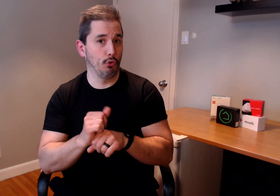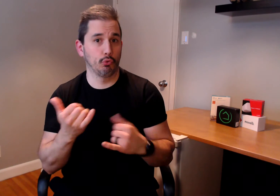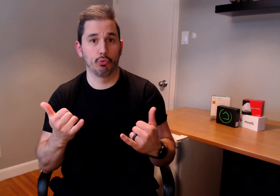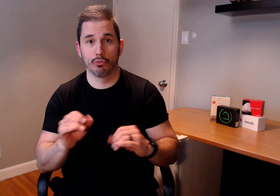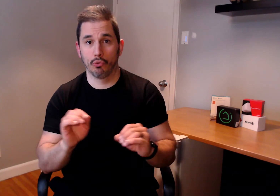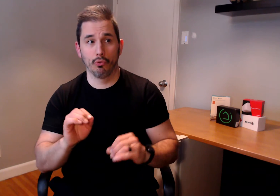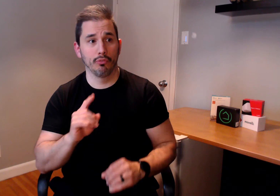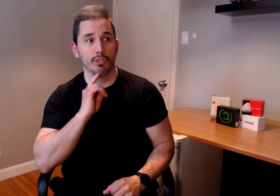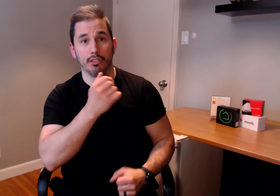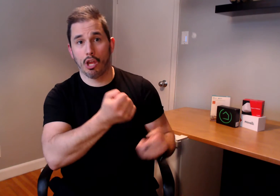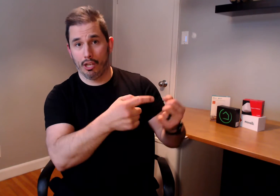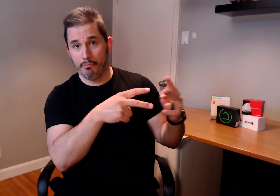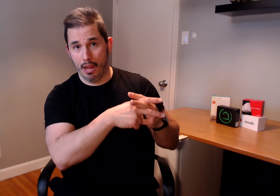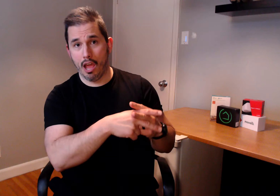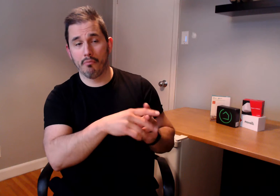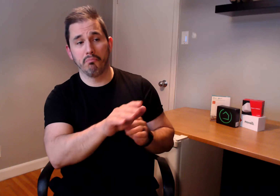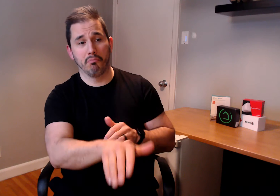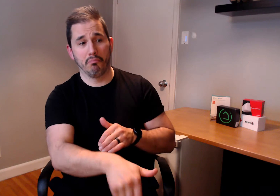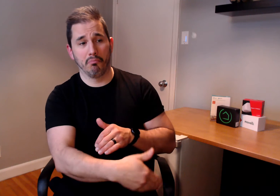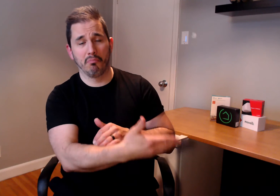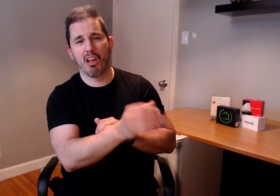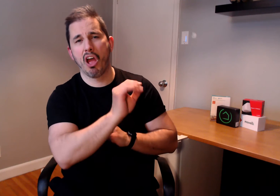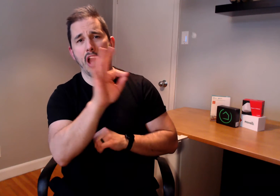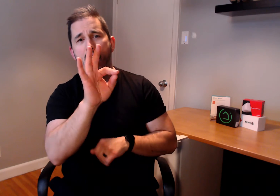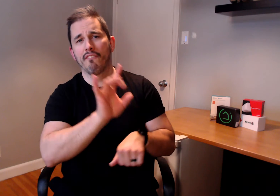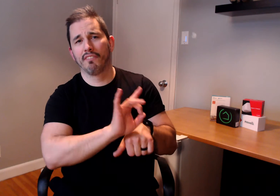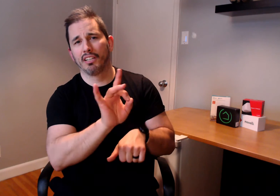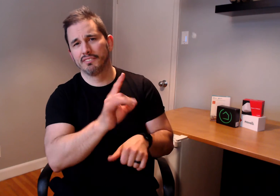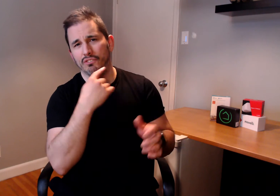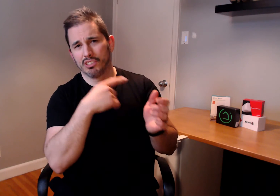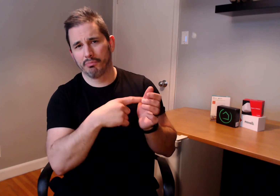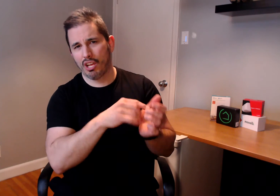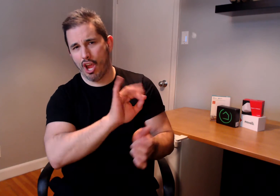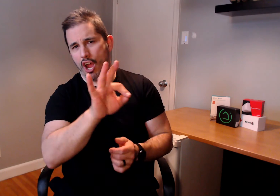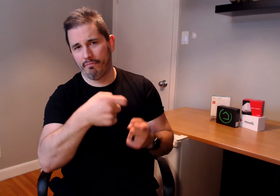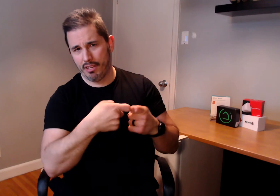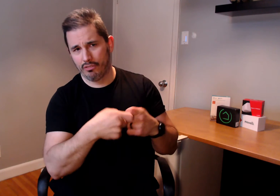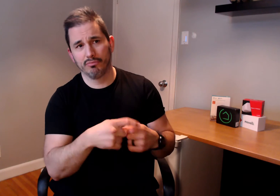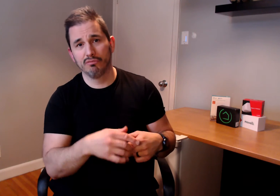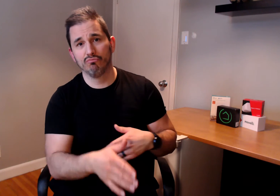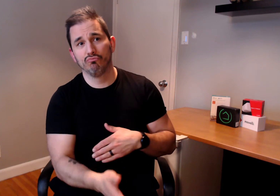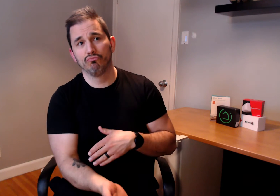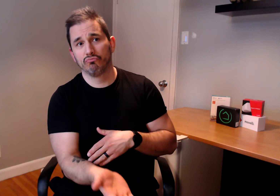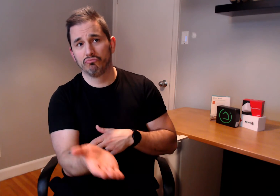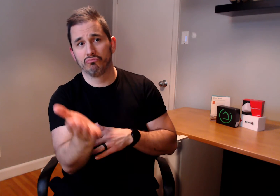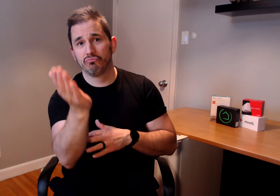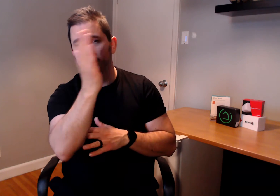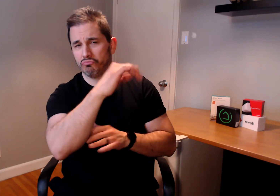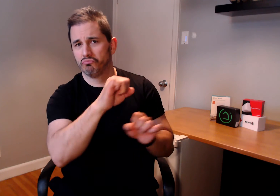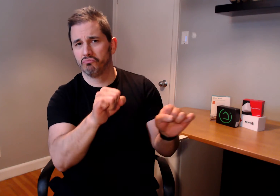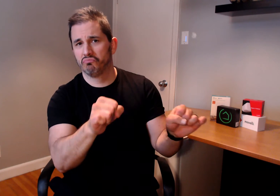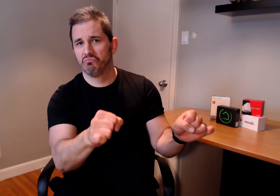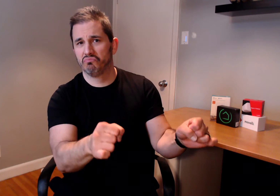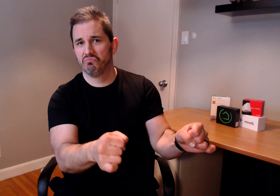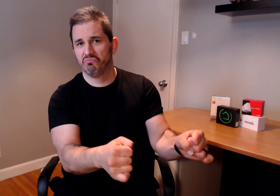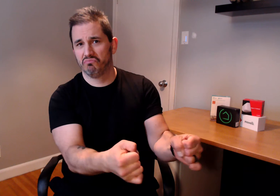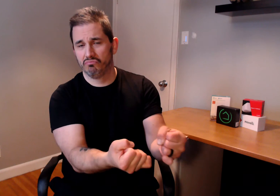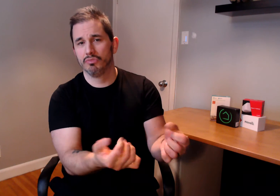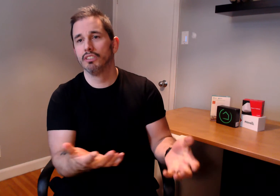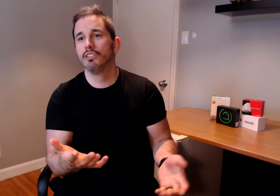say you had the day off of work and you had your car plugged in all day, but the schedule made the outlet turn off